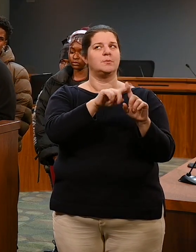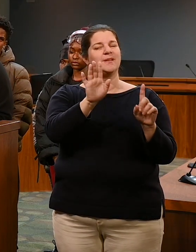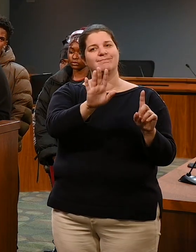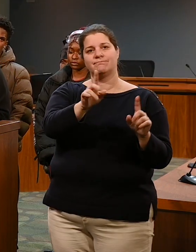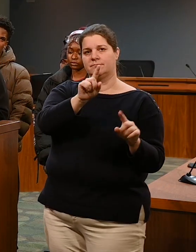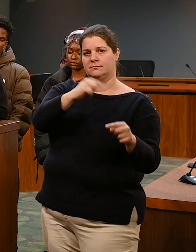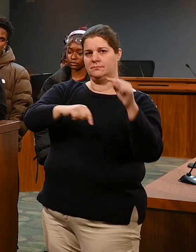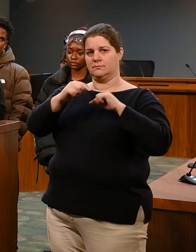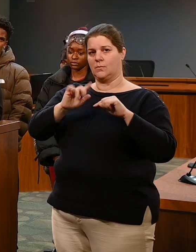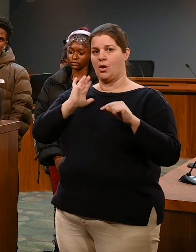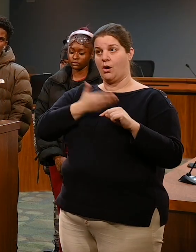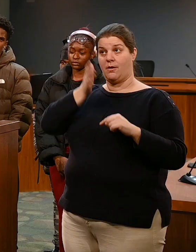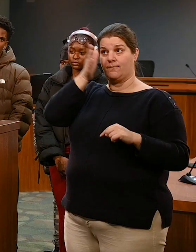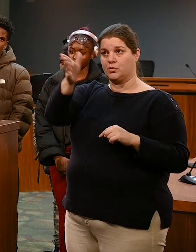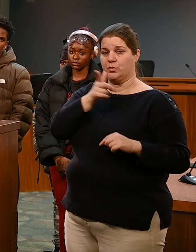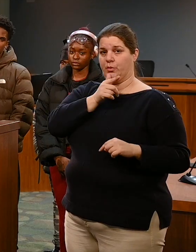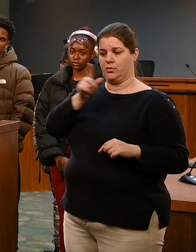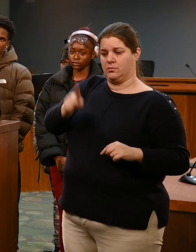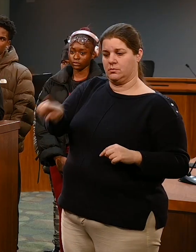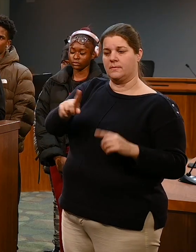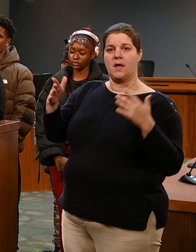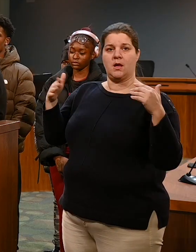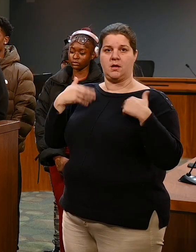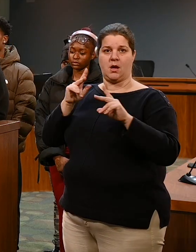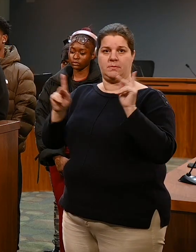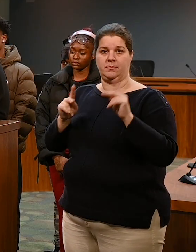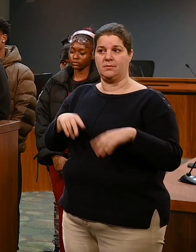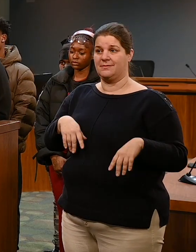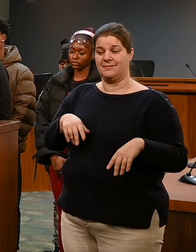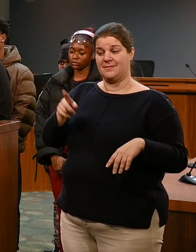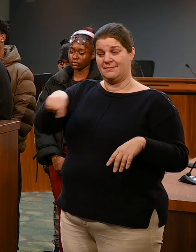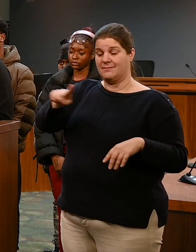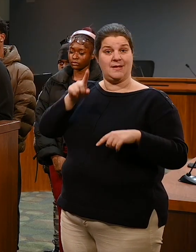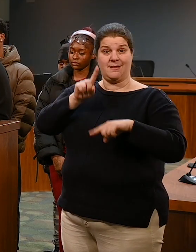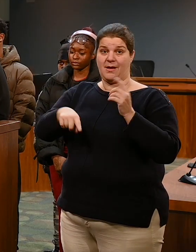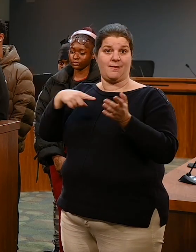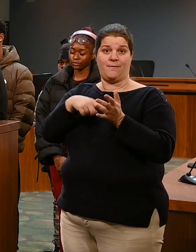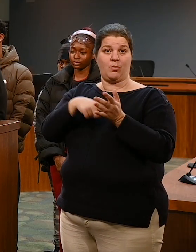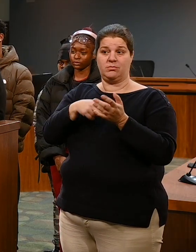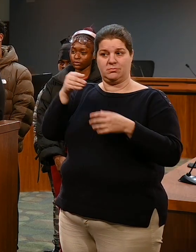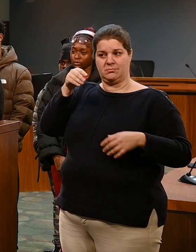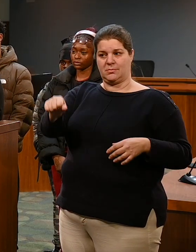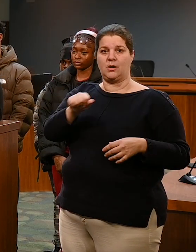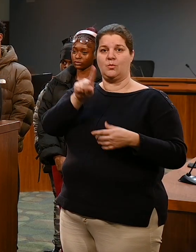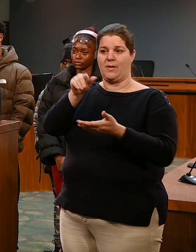people. Our young people that cannot afford to pay $1,200 to play on a basketball